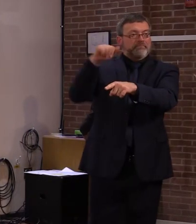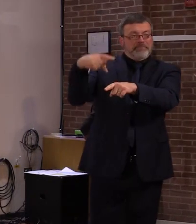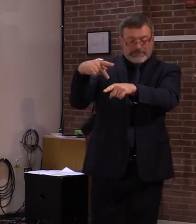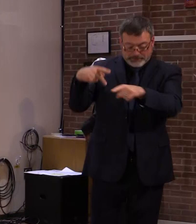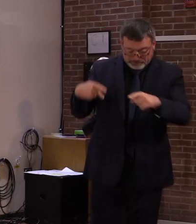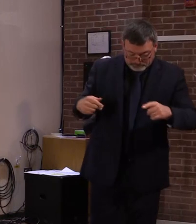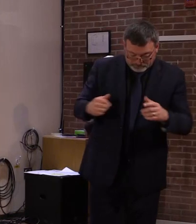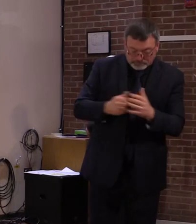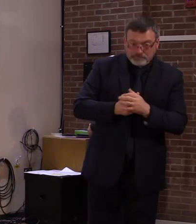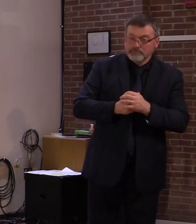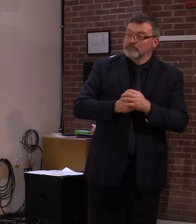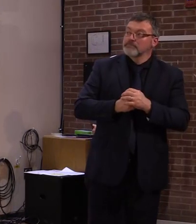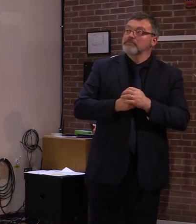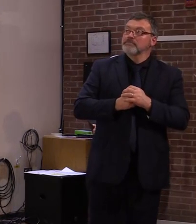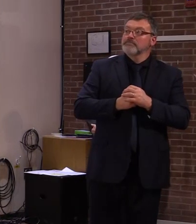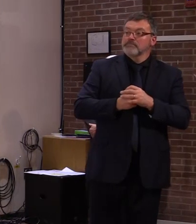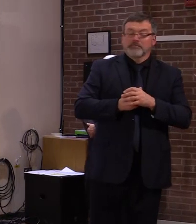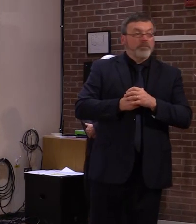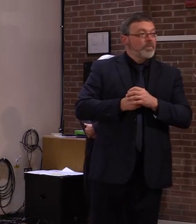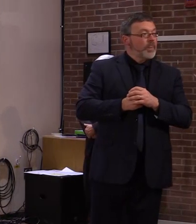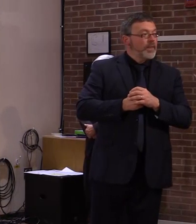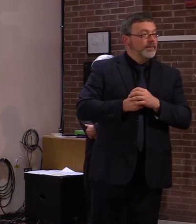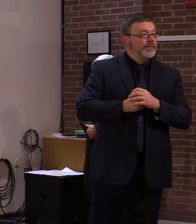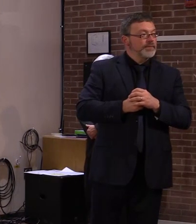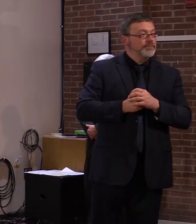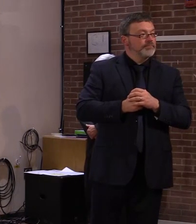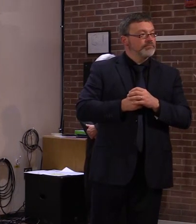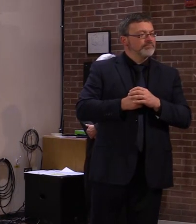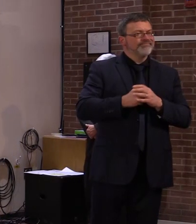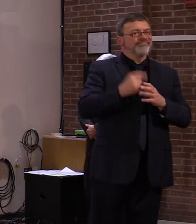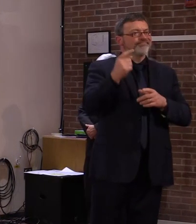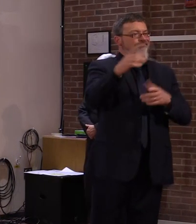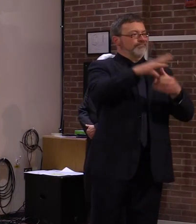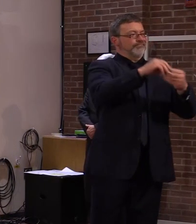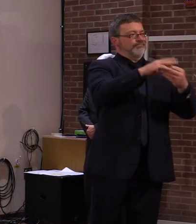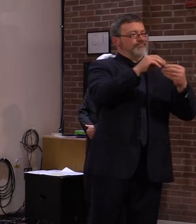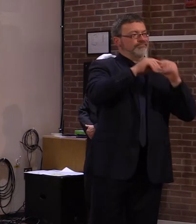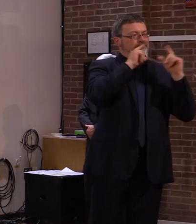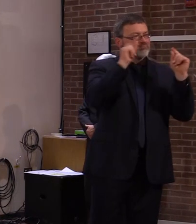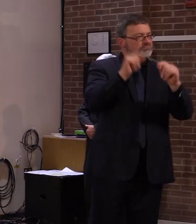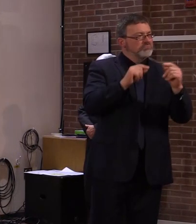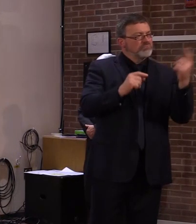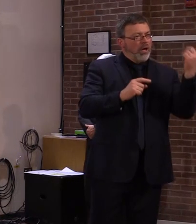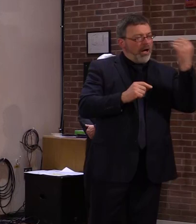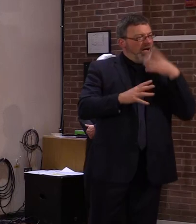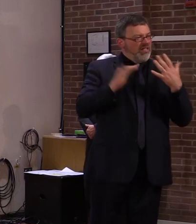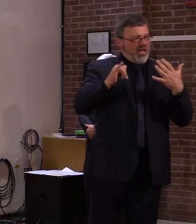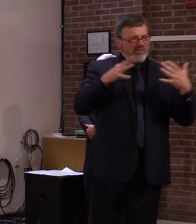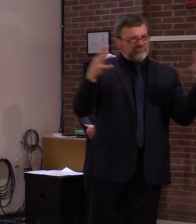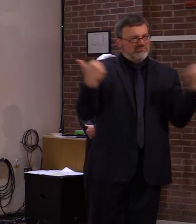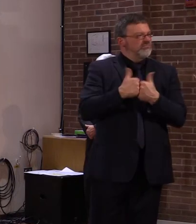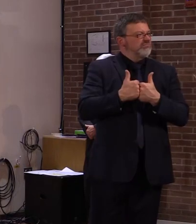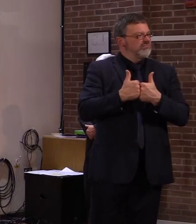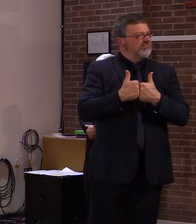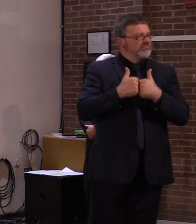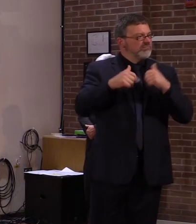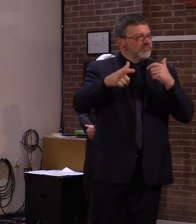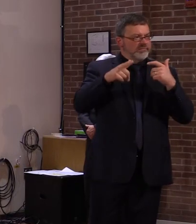Hi, thanks. Somebody told me that they had a hard time registering for a booster